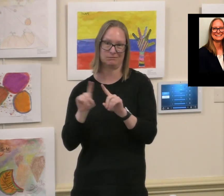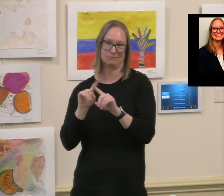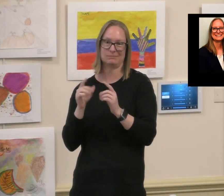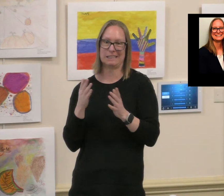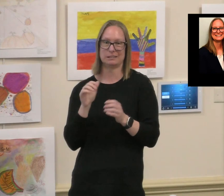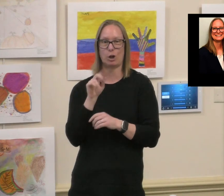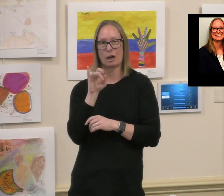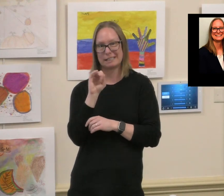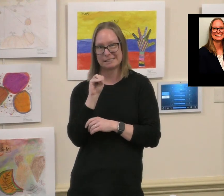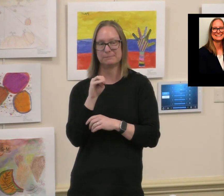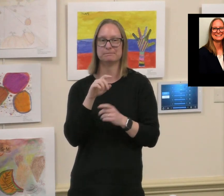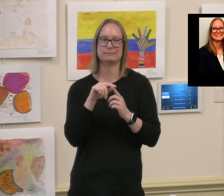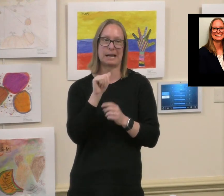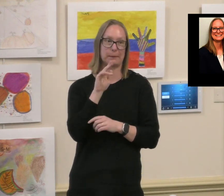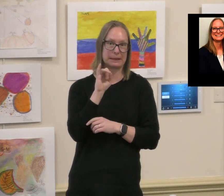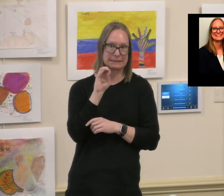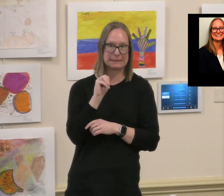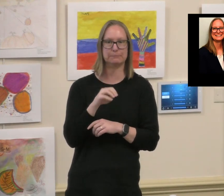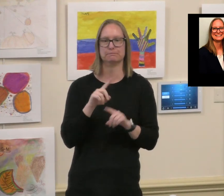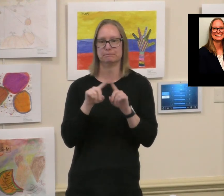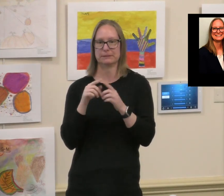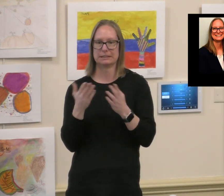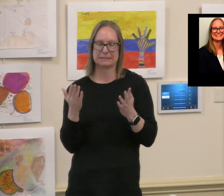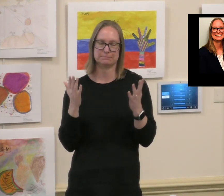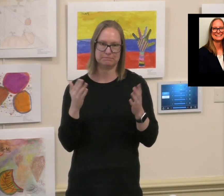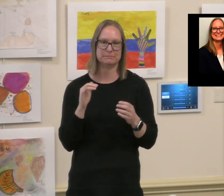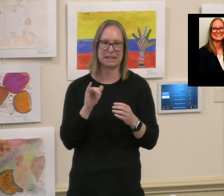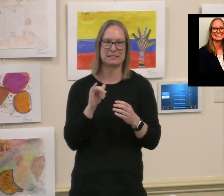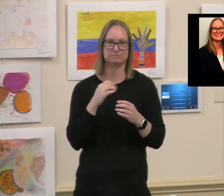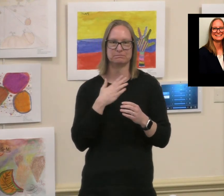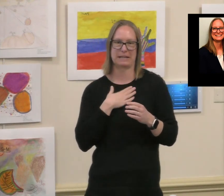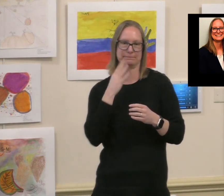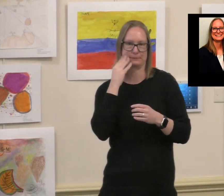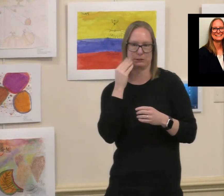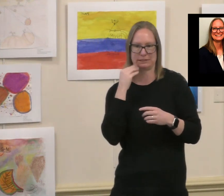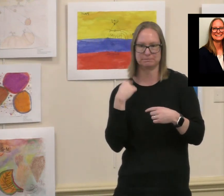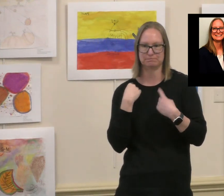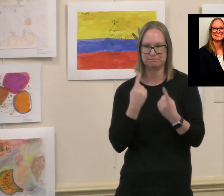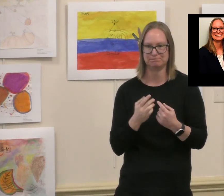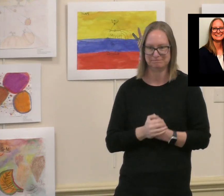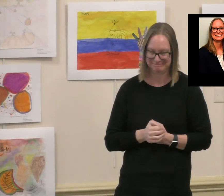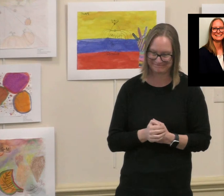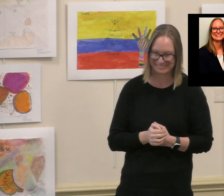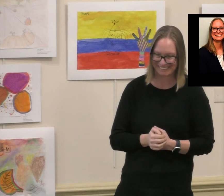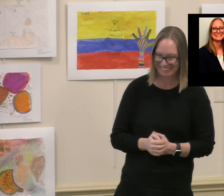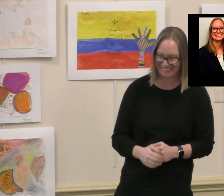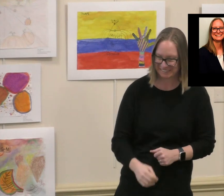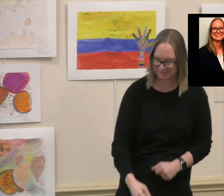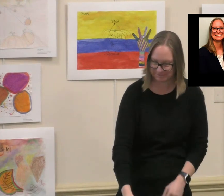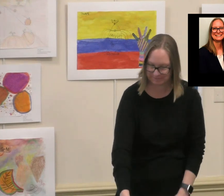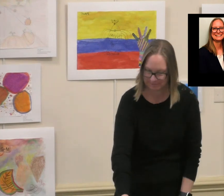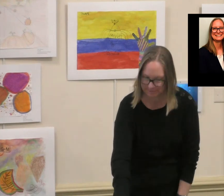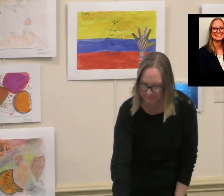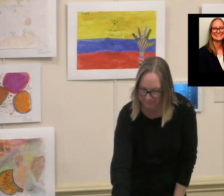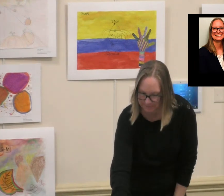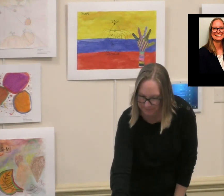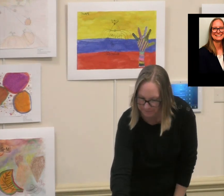the isms, autism, ableism, and a variety of different things. So that's been my experience so far.